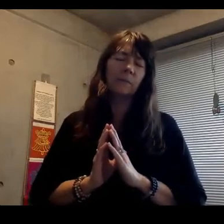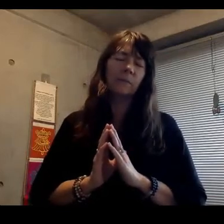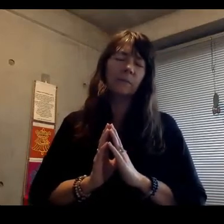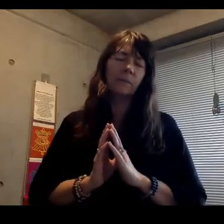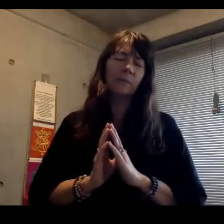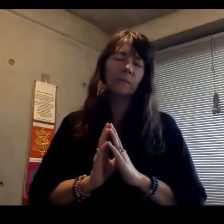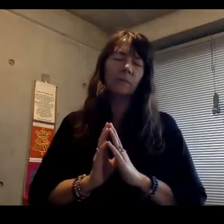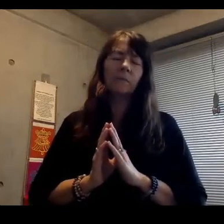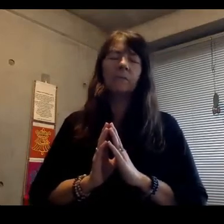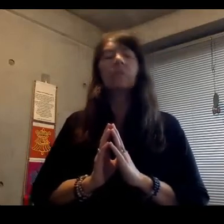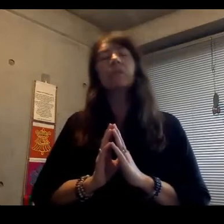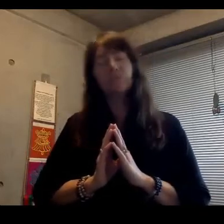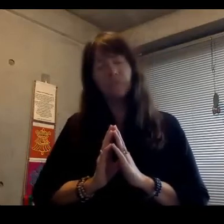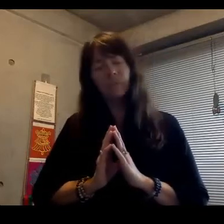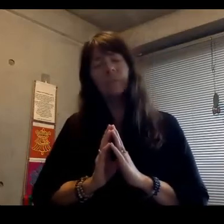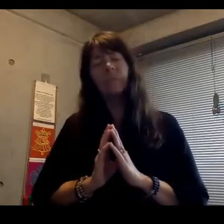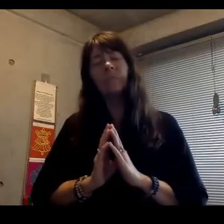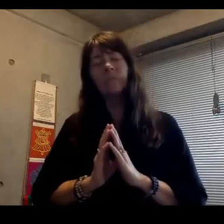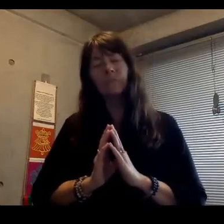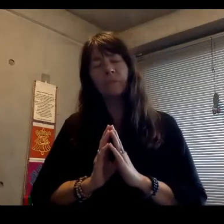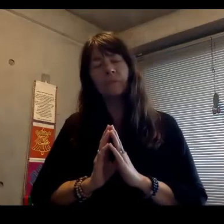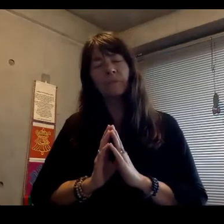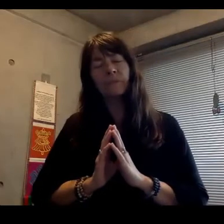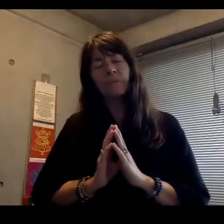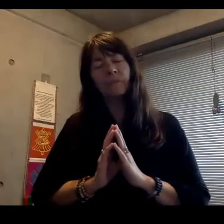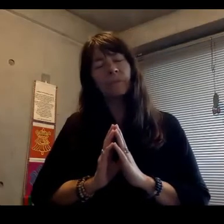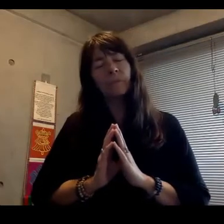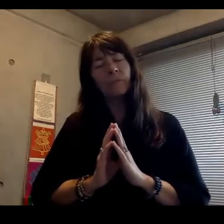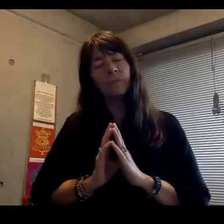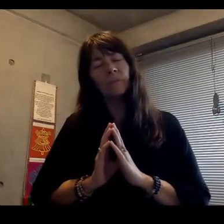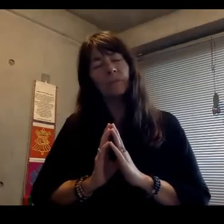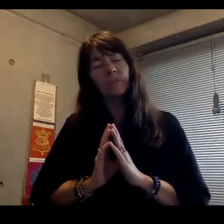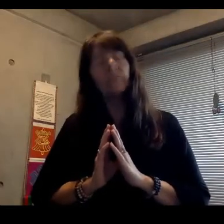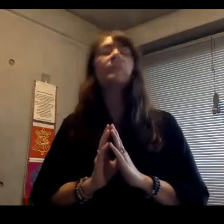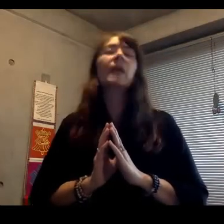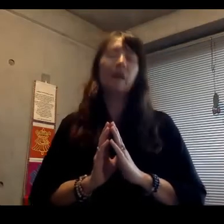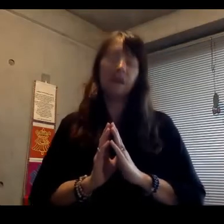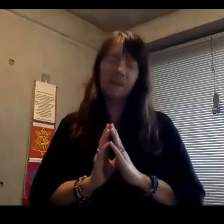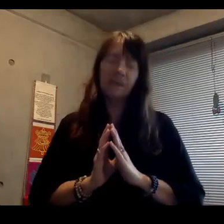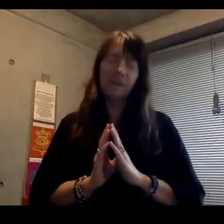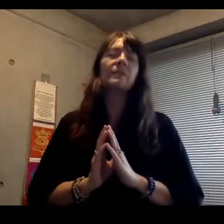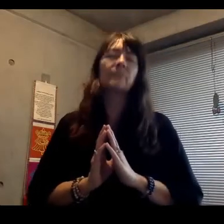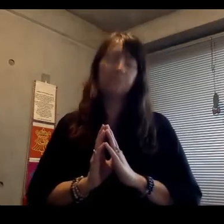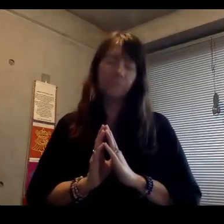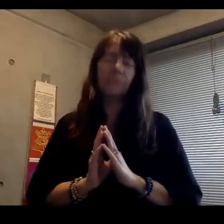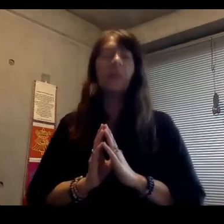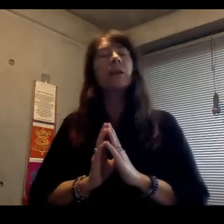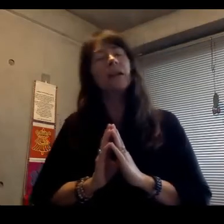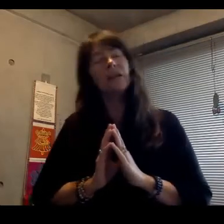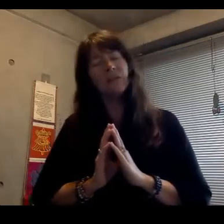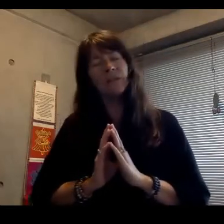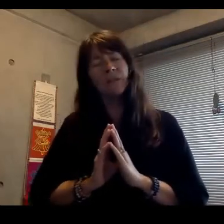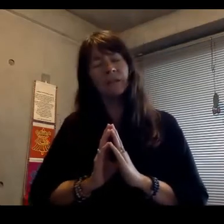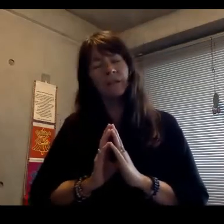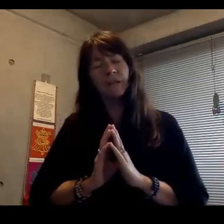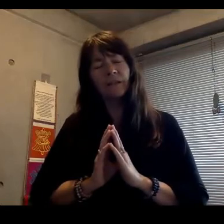than, as you keep chastising me for being too small and focusing on my own situation. So,